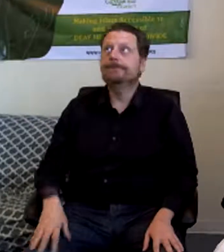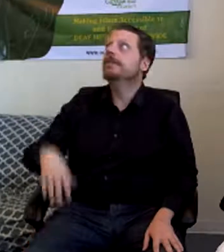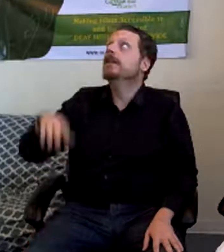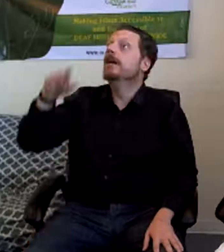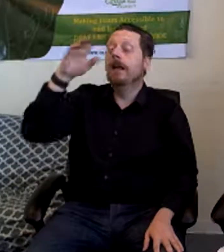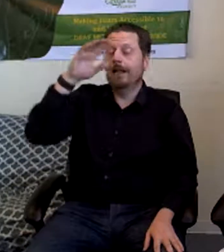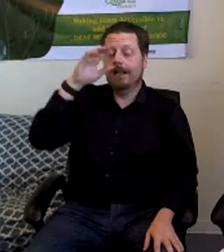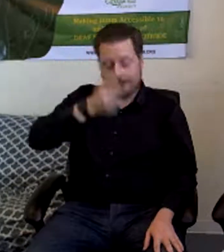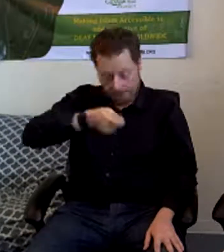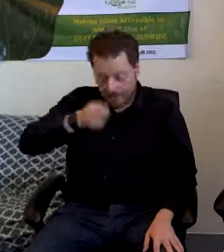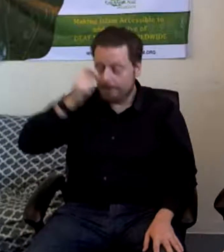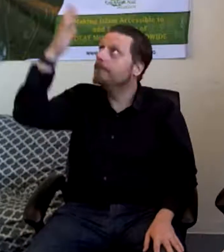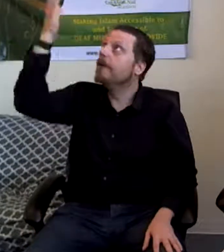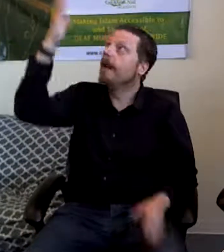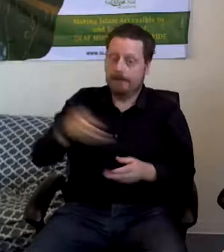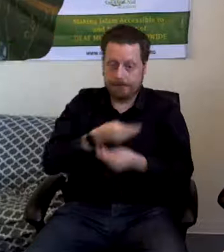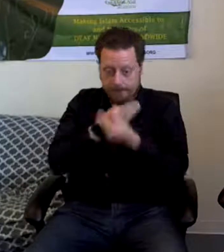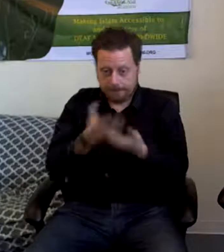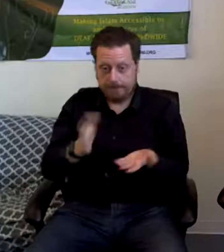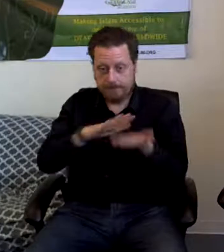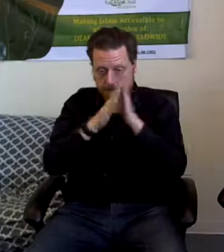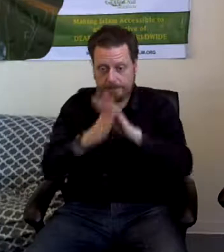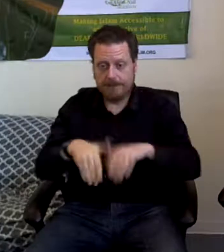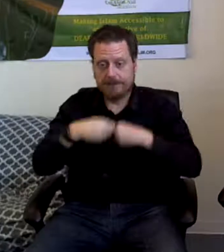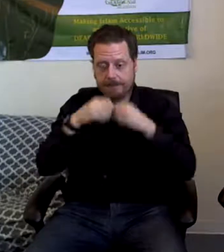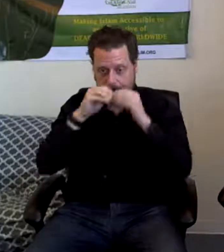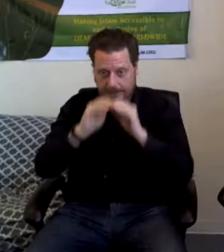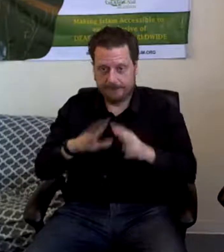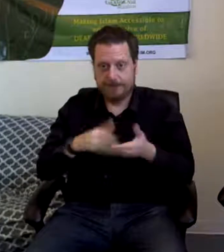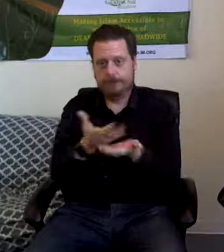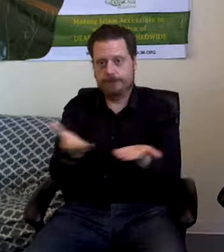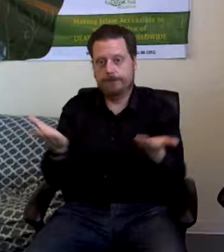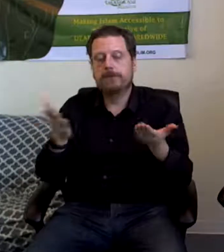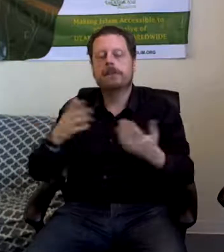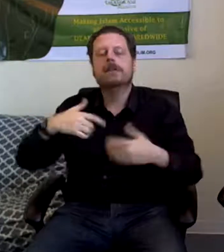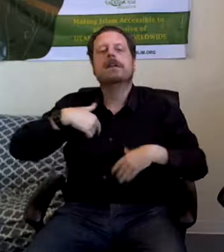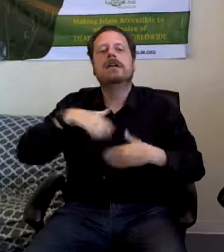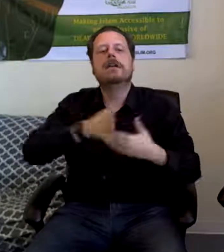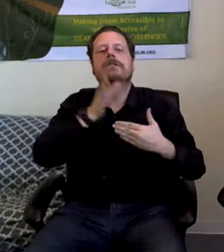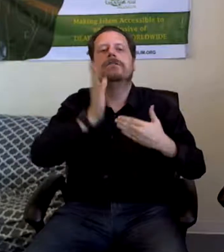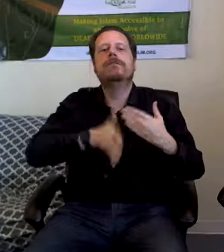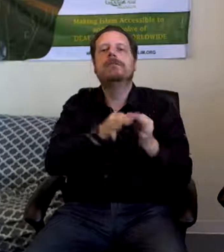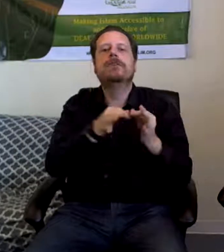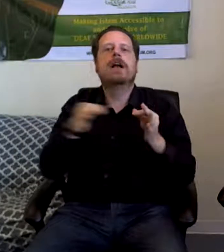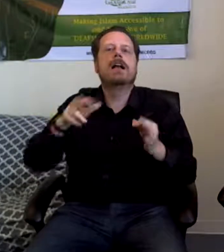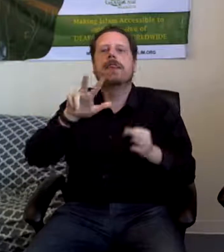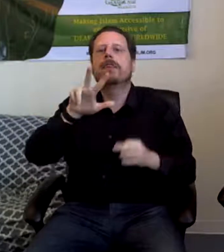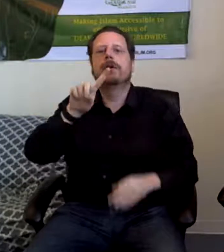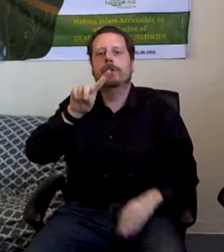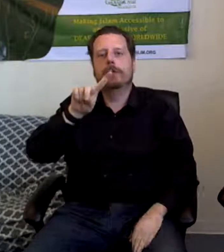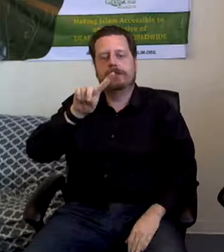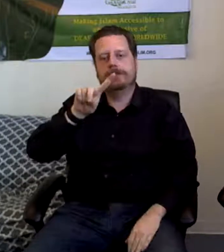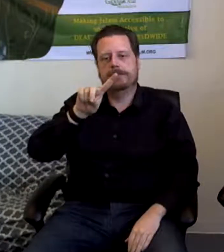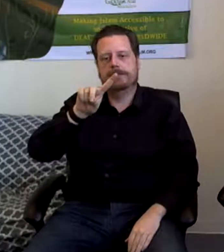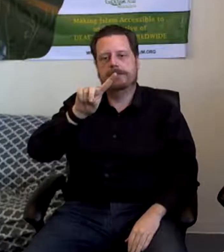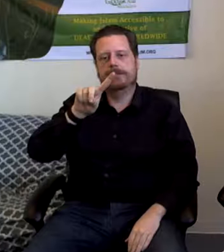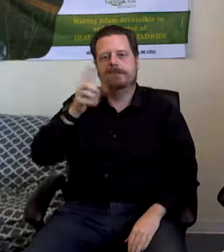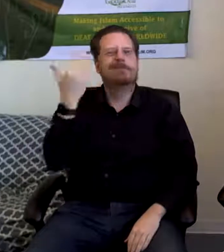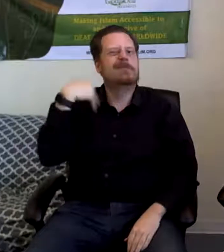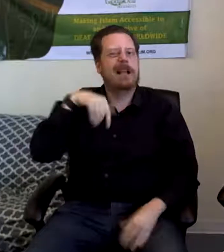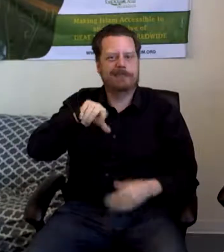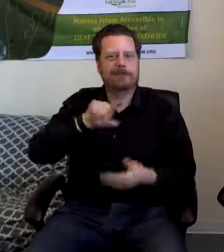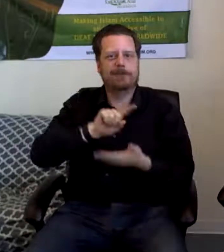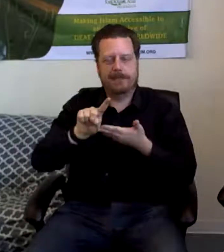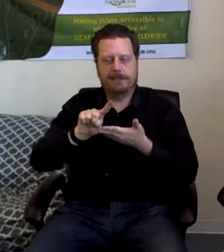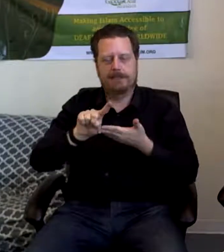Assalamu alaikum wa rahmatullahi wa barakatuh. Peace be unto you. We have finished ayah number 31 last time